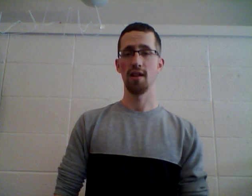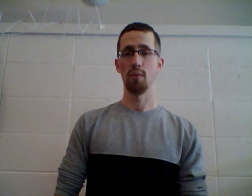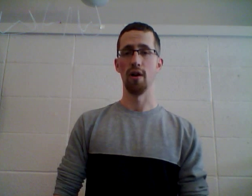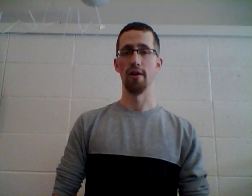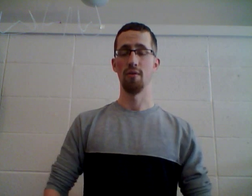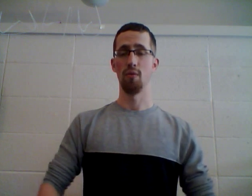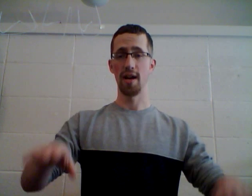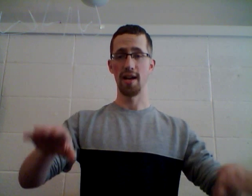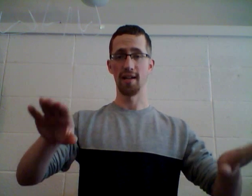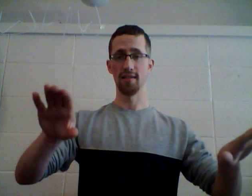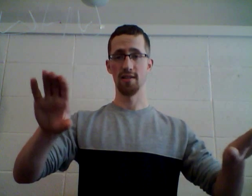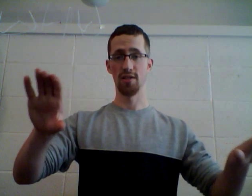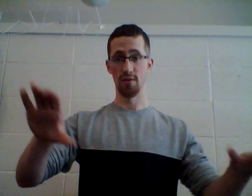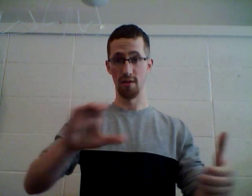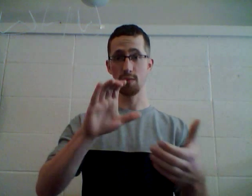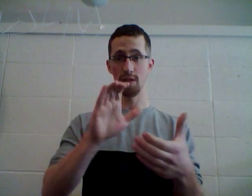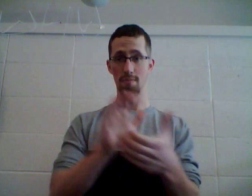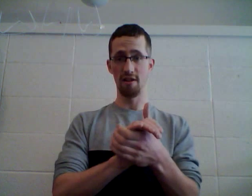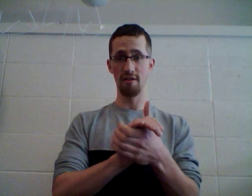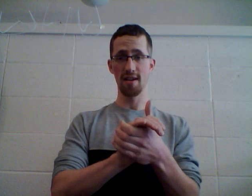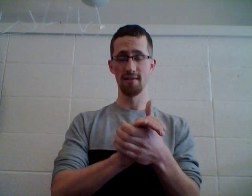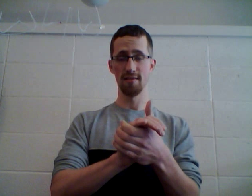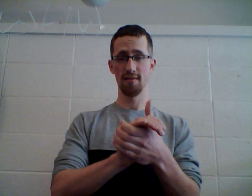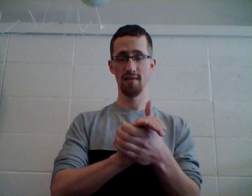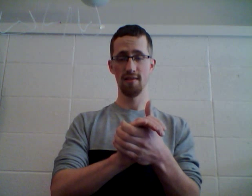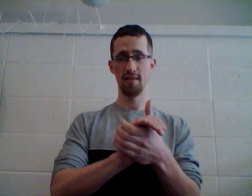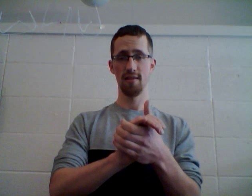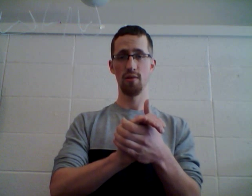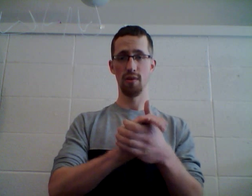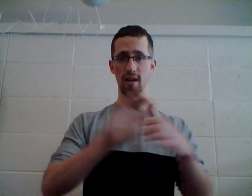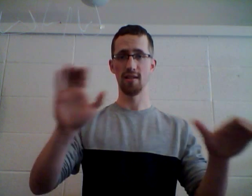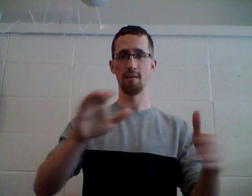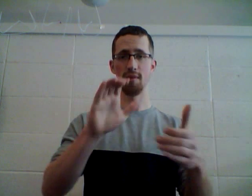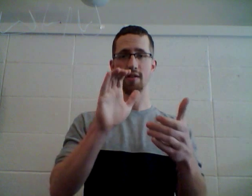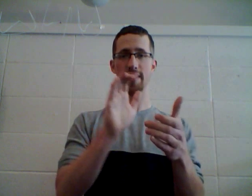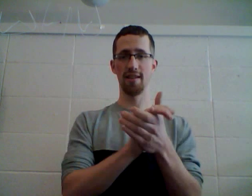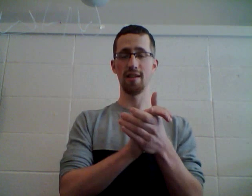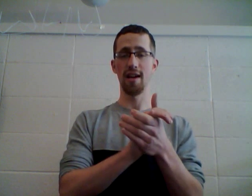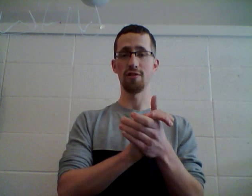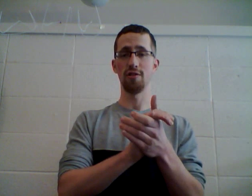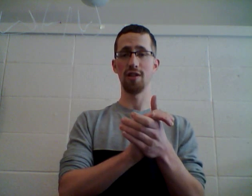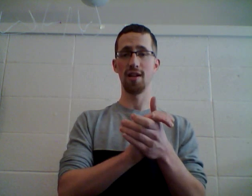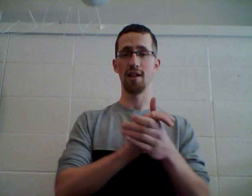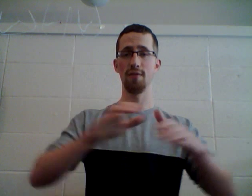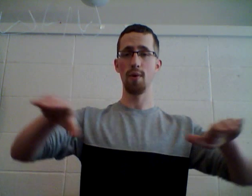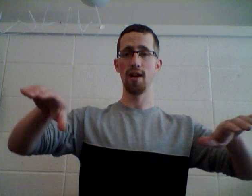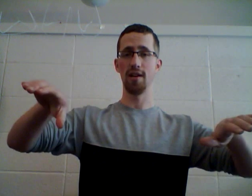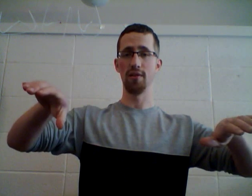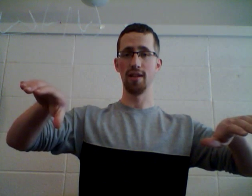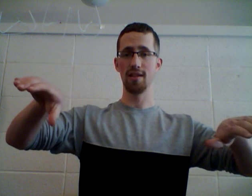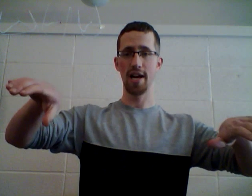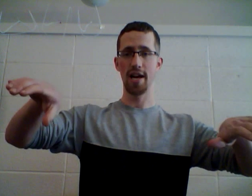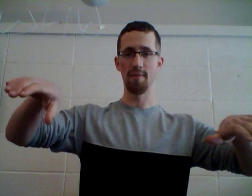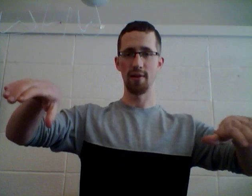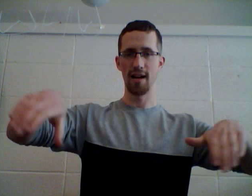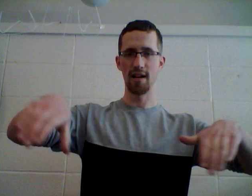14th word, wedding. So this was marry, where the hands come together like this. Hands are still coming together for wedding, only this time they're kind